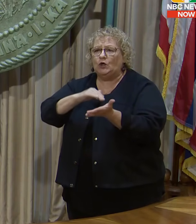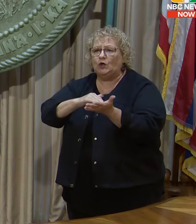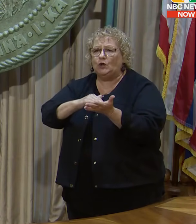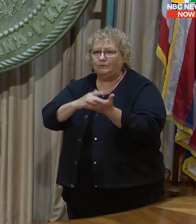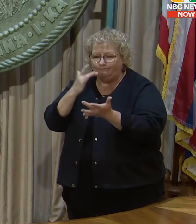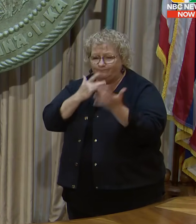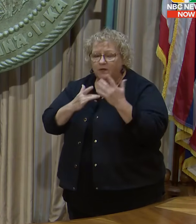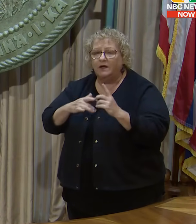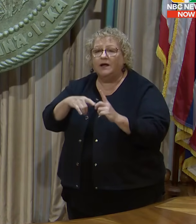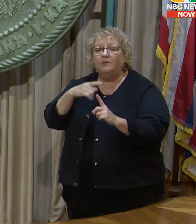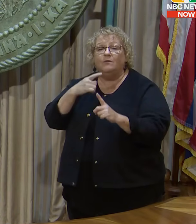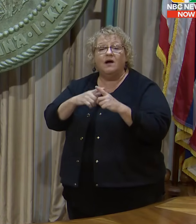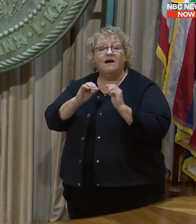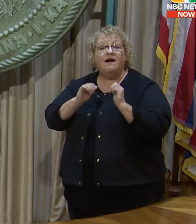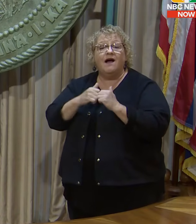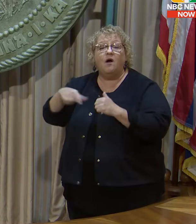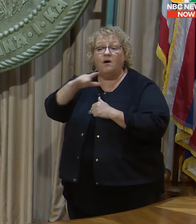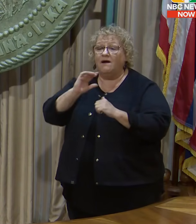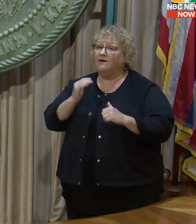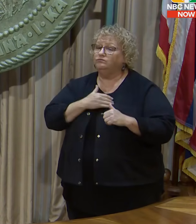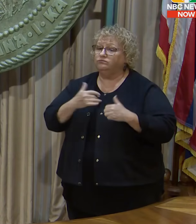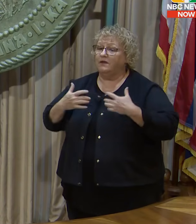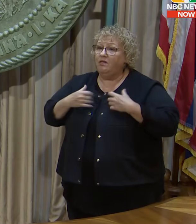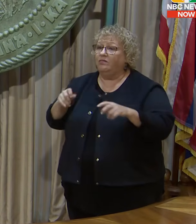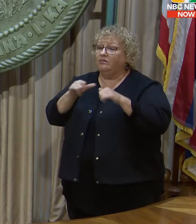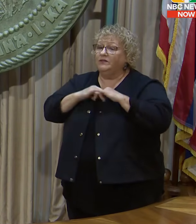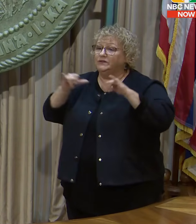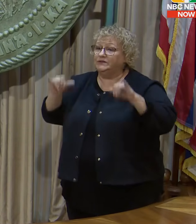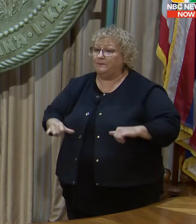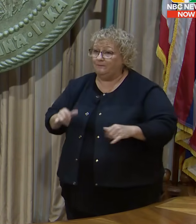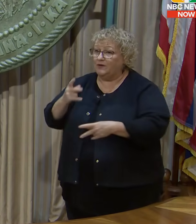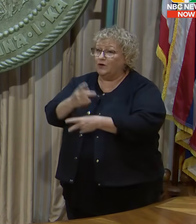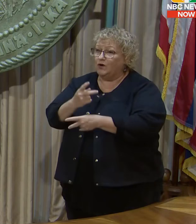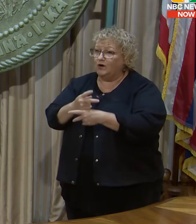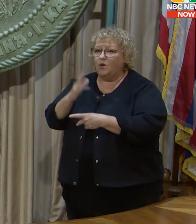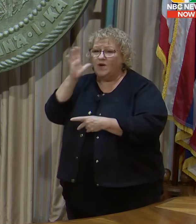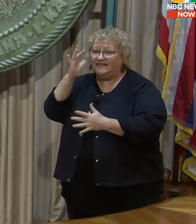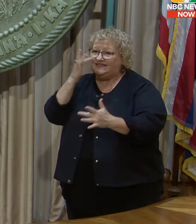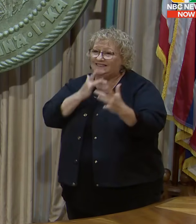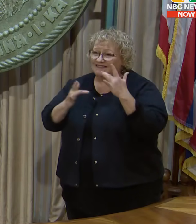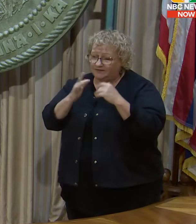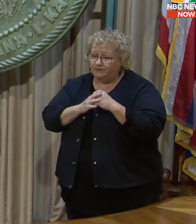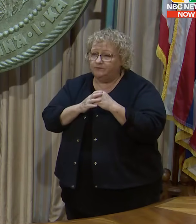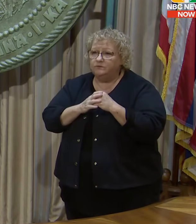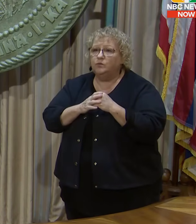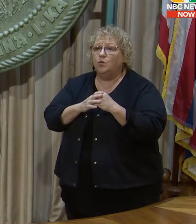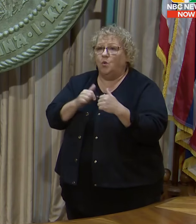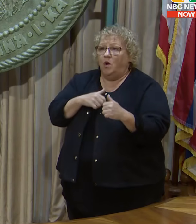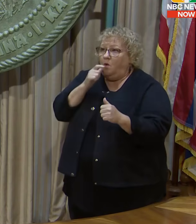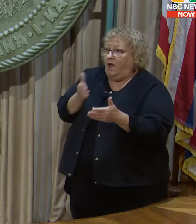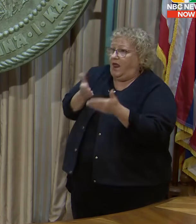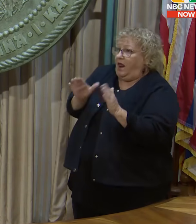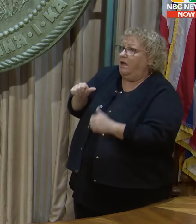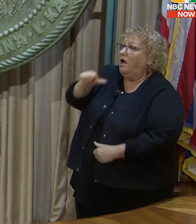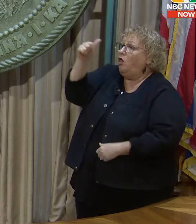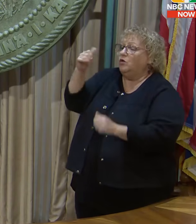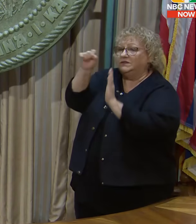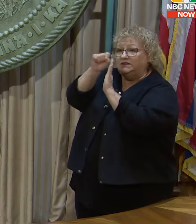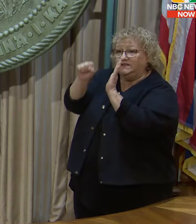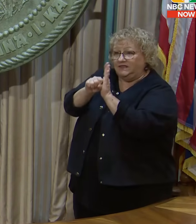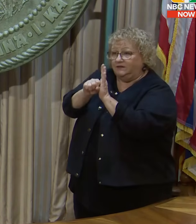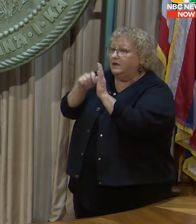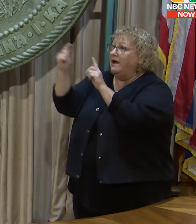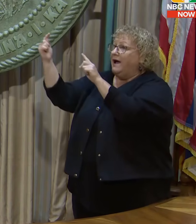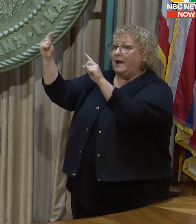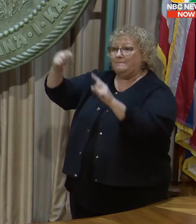may have on Hawaii's healthcare professionals. We will allow out-of-state physicians and nurses to practice in